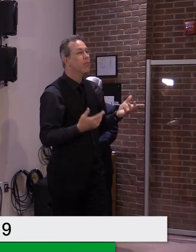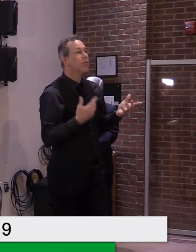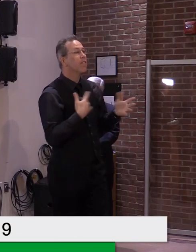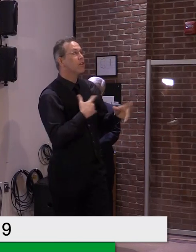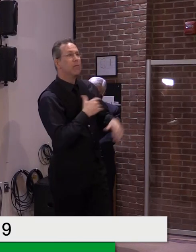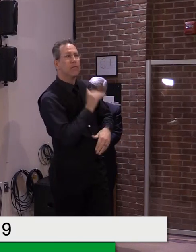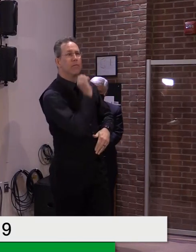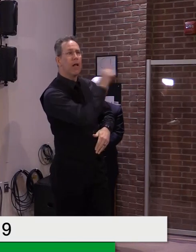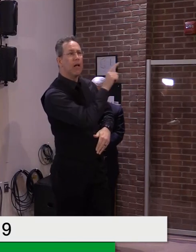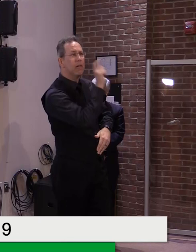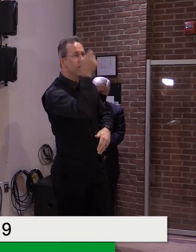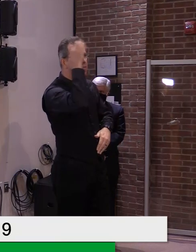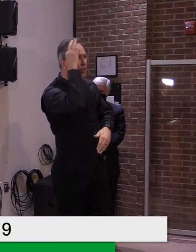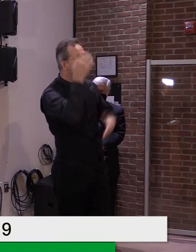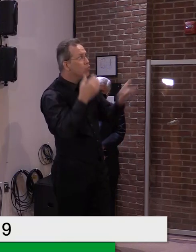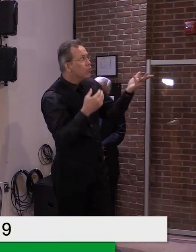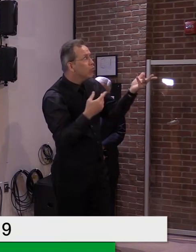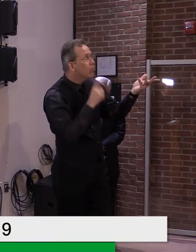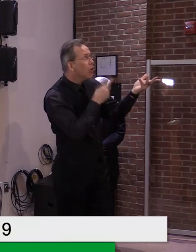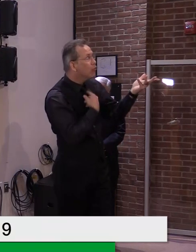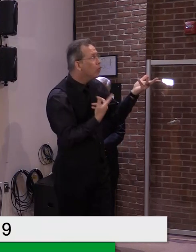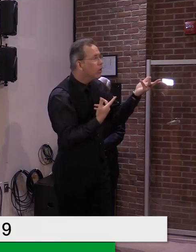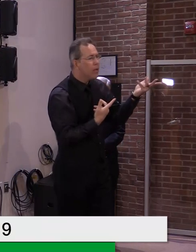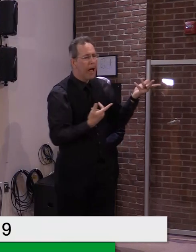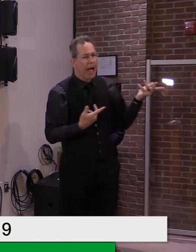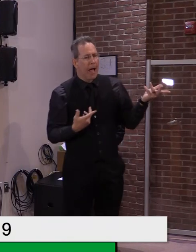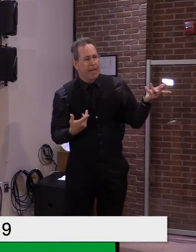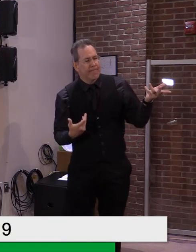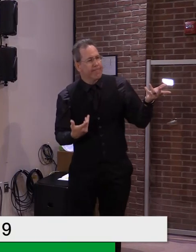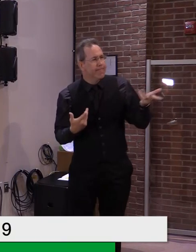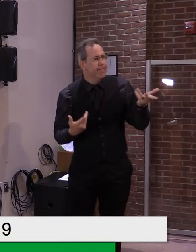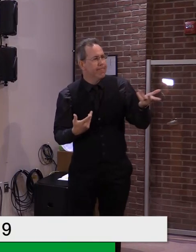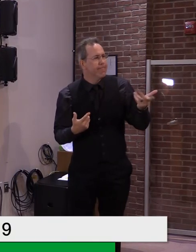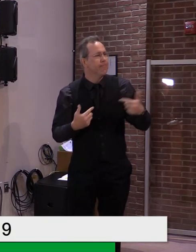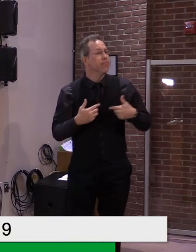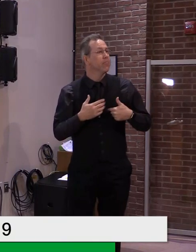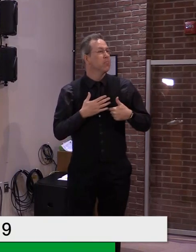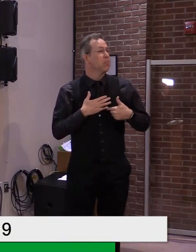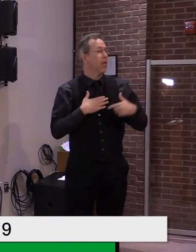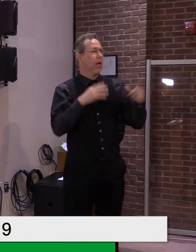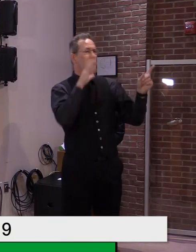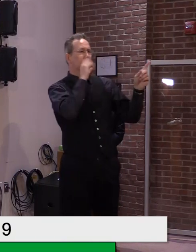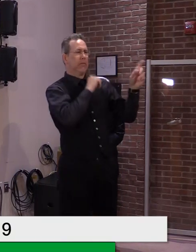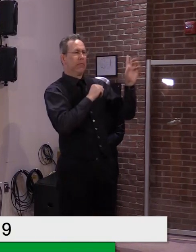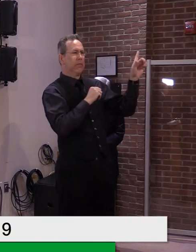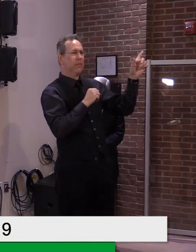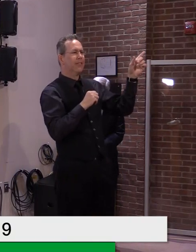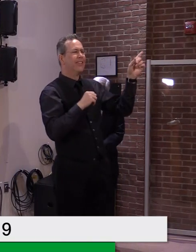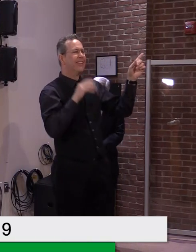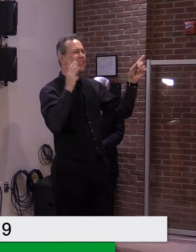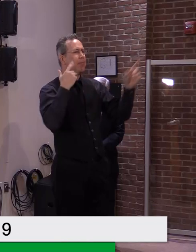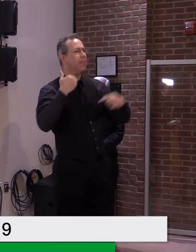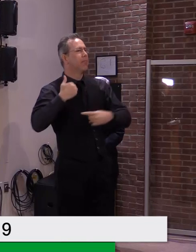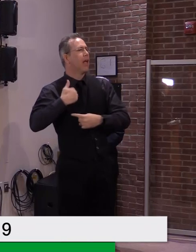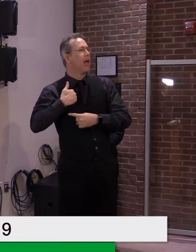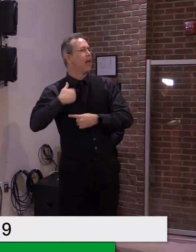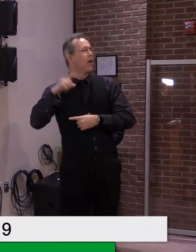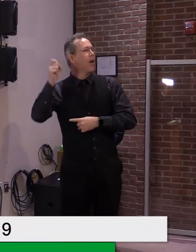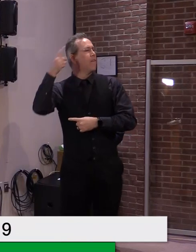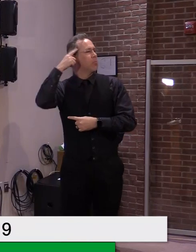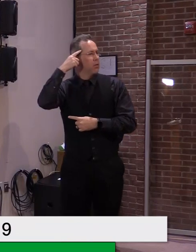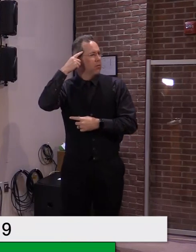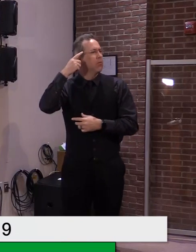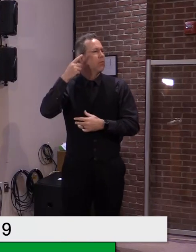I would imagine that both the Canadian government and the U.S. government would have some sort of